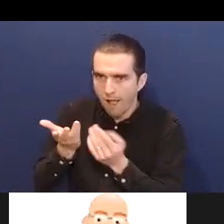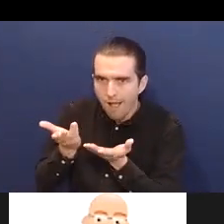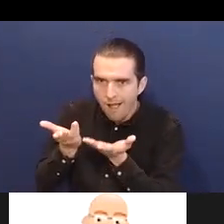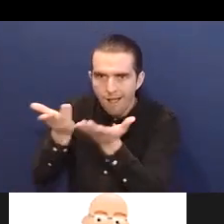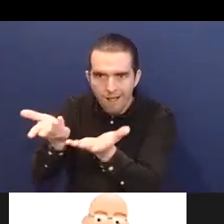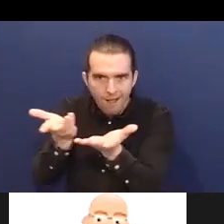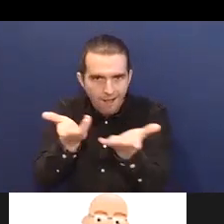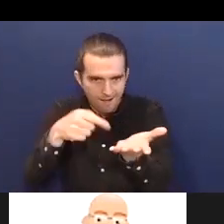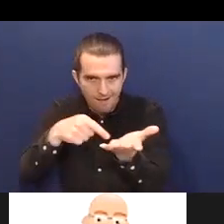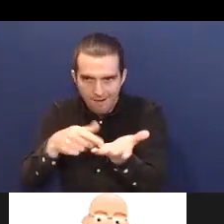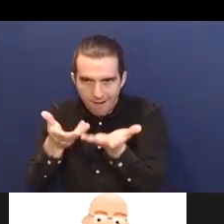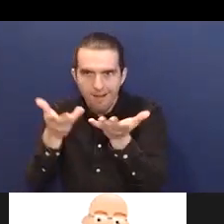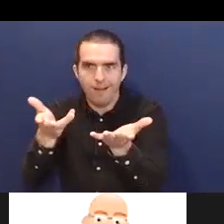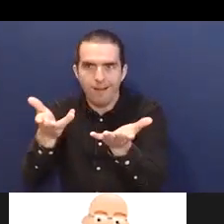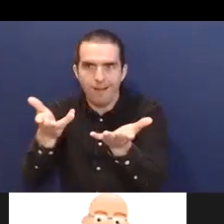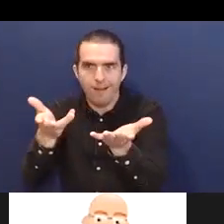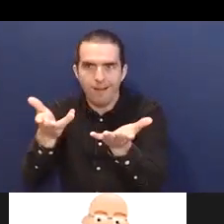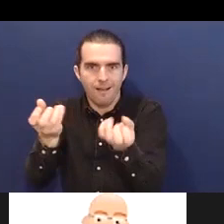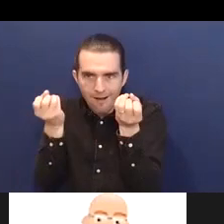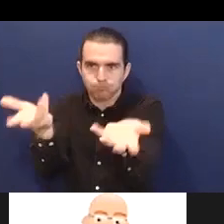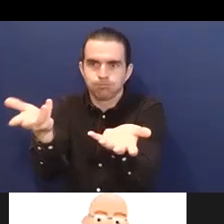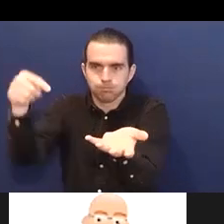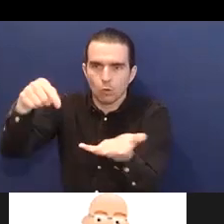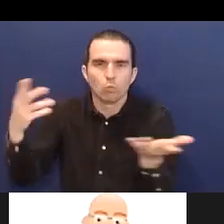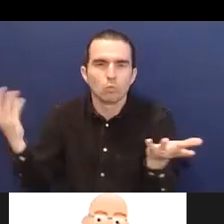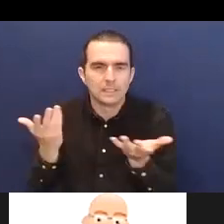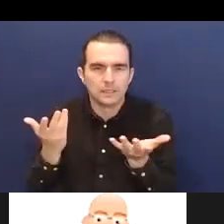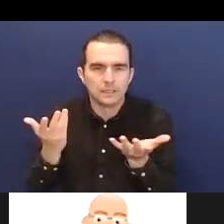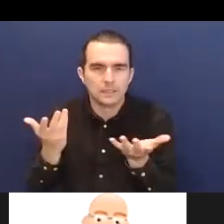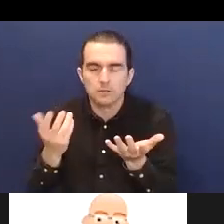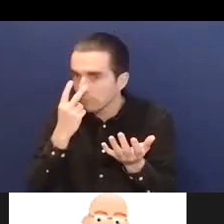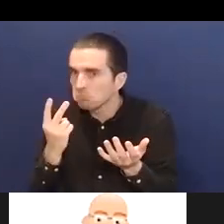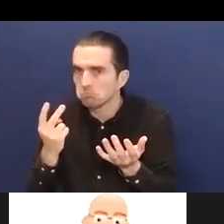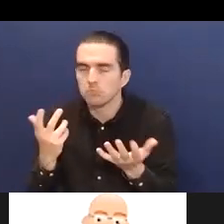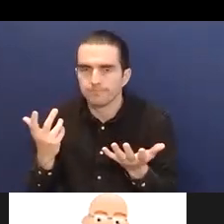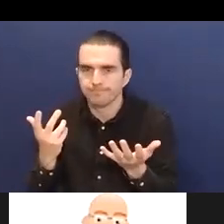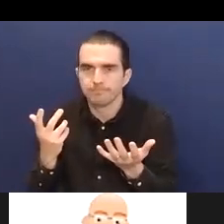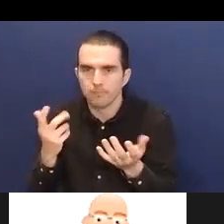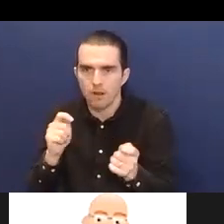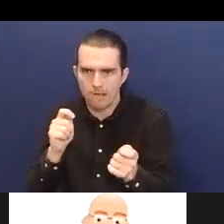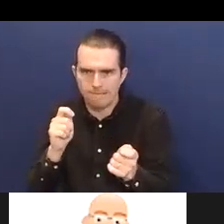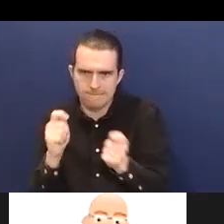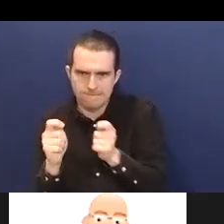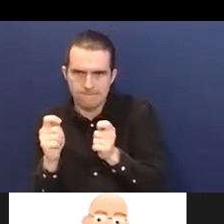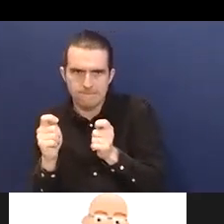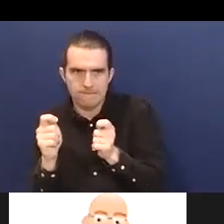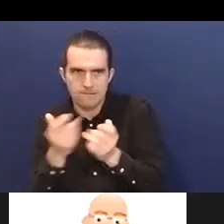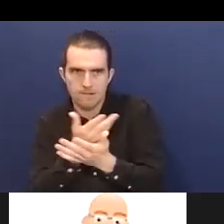the reasonable accommodations for the children who